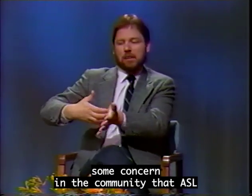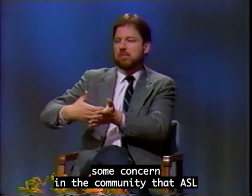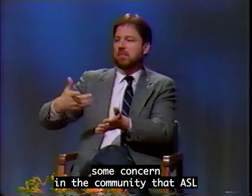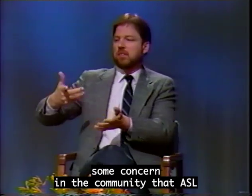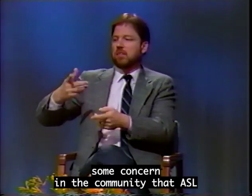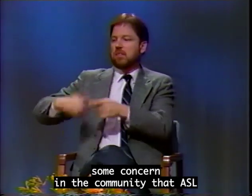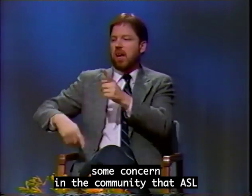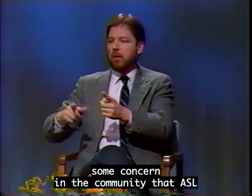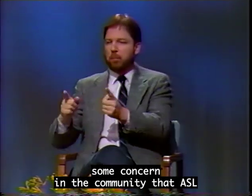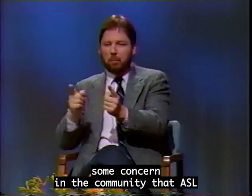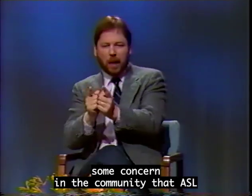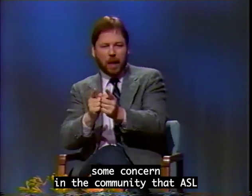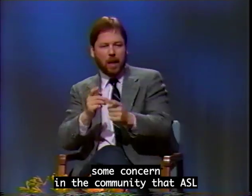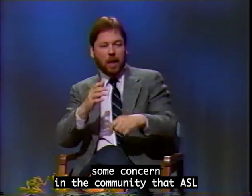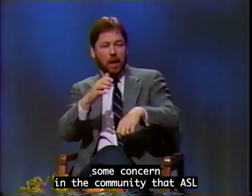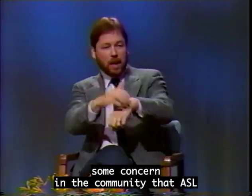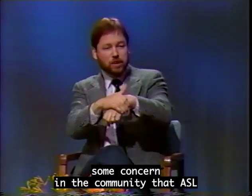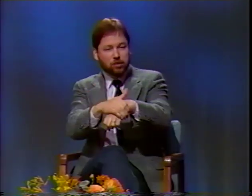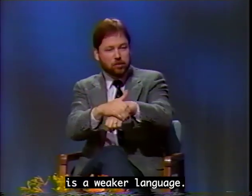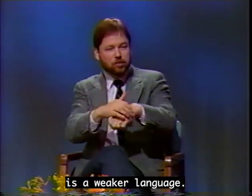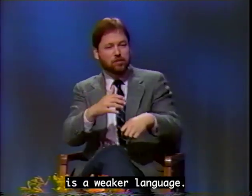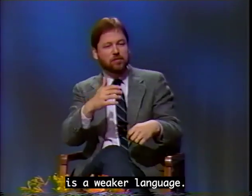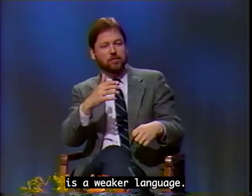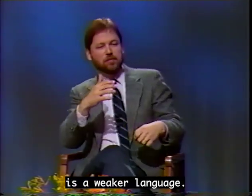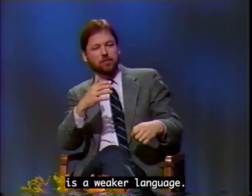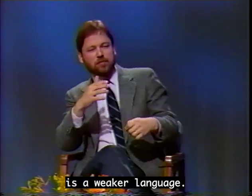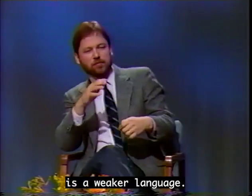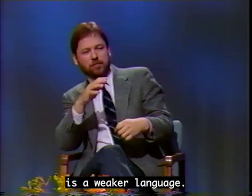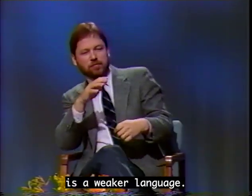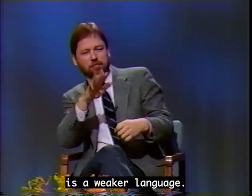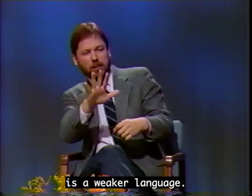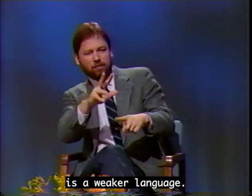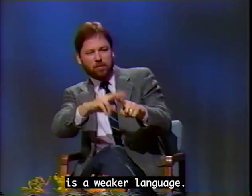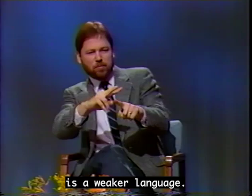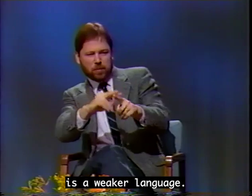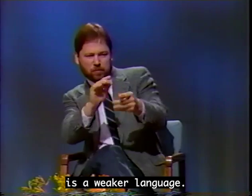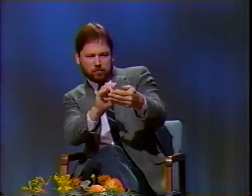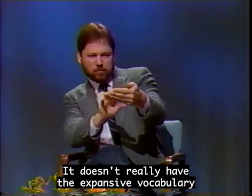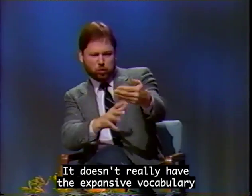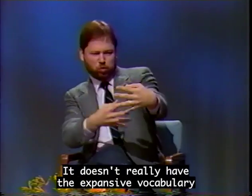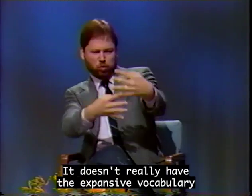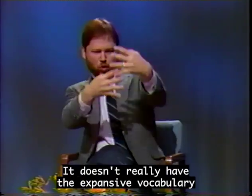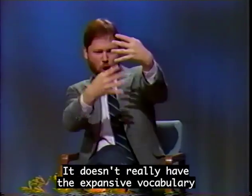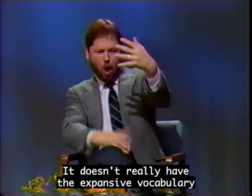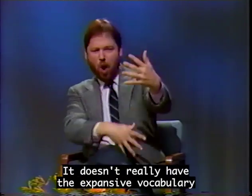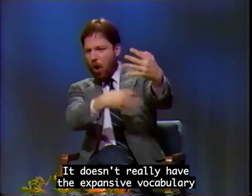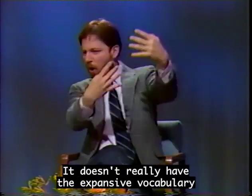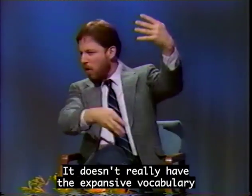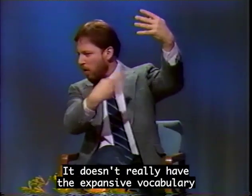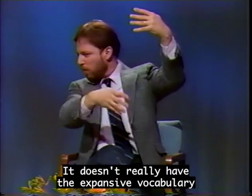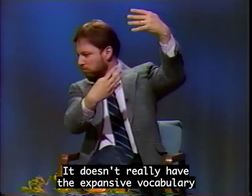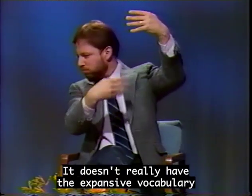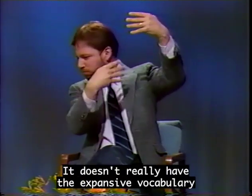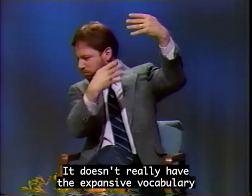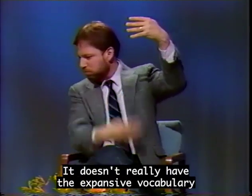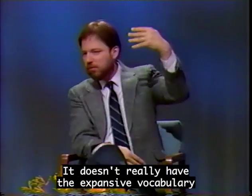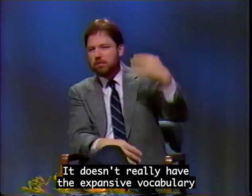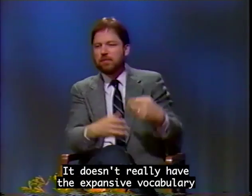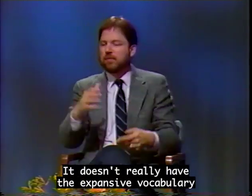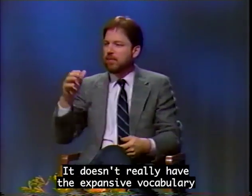in the community that ASL is a weaker language. It doesn't really have the expansive vocabulary